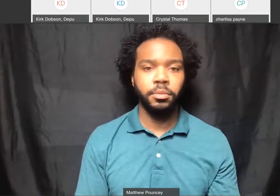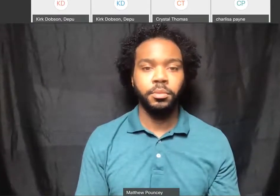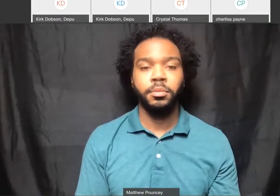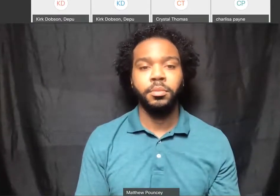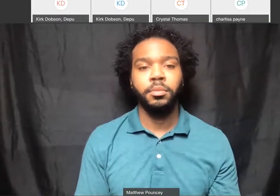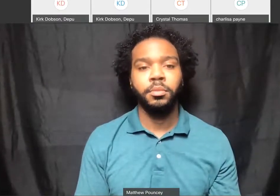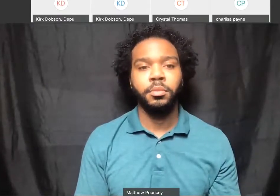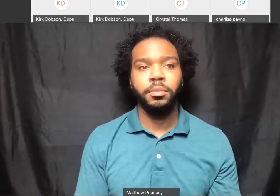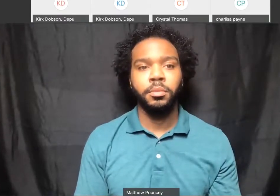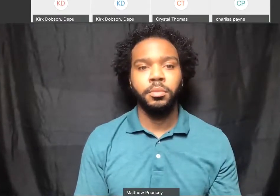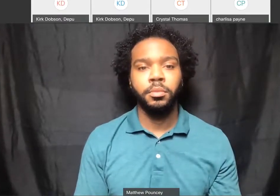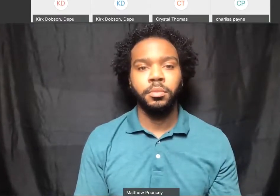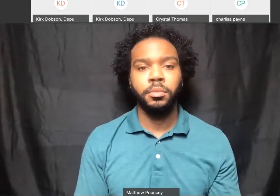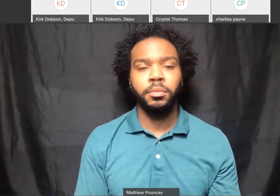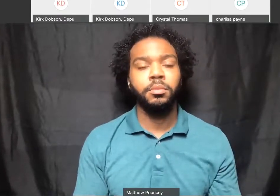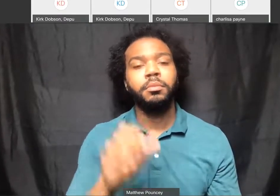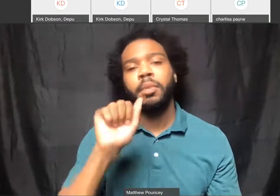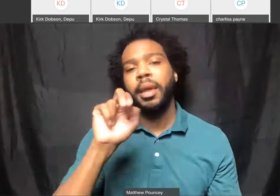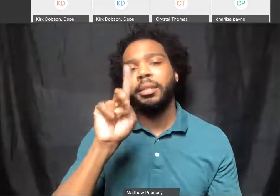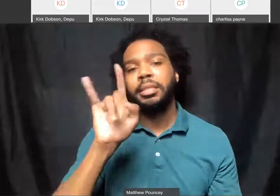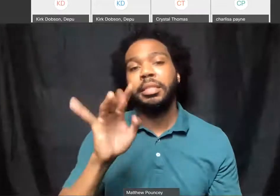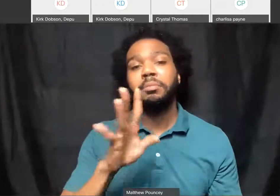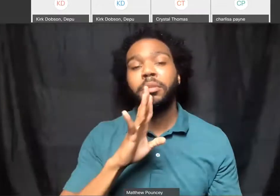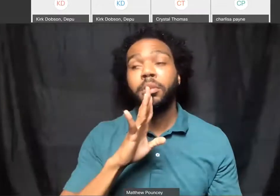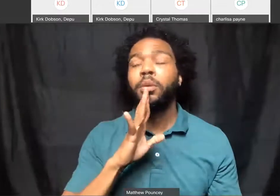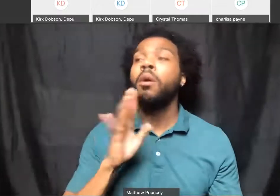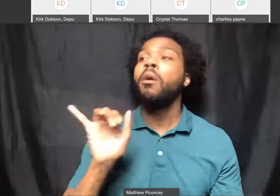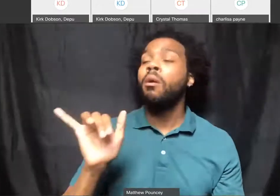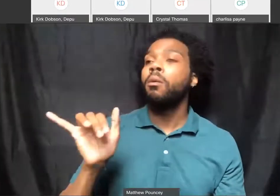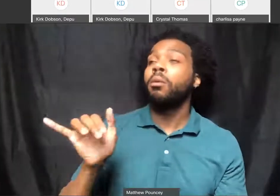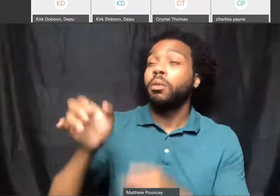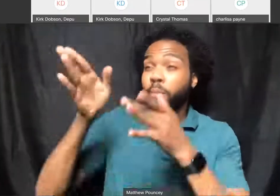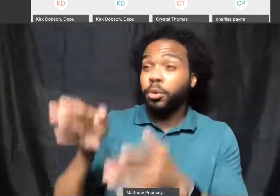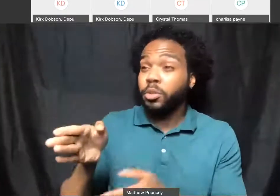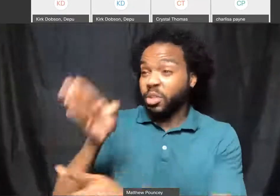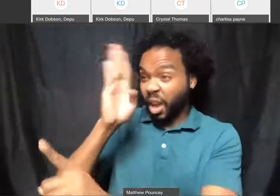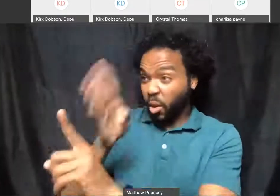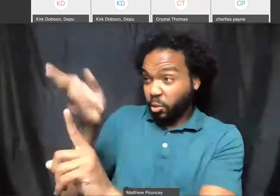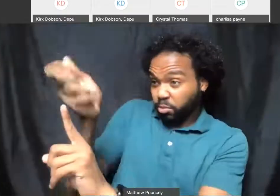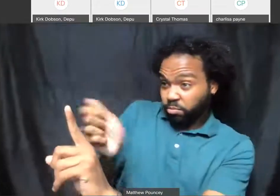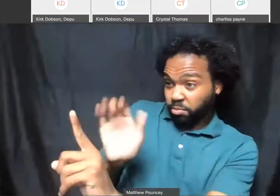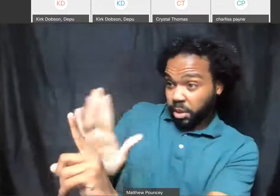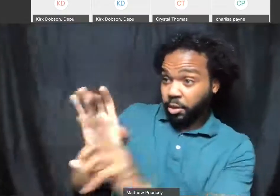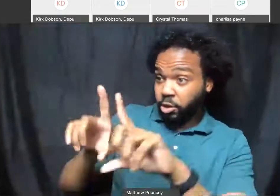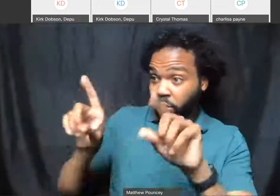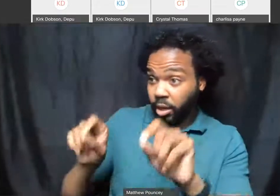So they may have received their stimulus check directly, I'm assuming, because the process we have in place is for